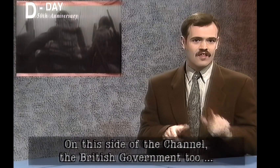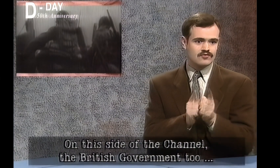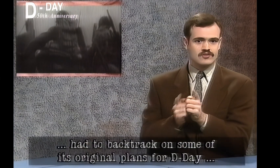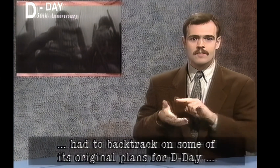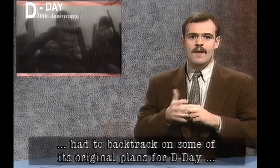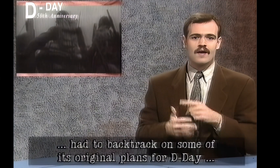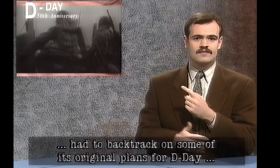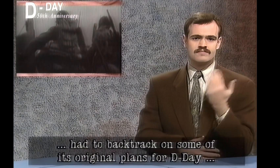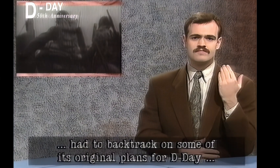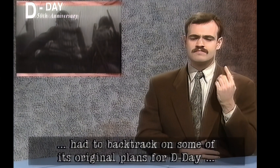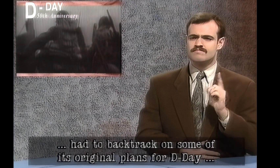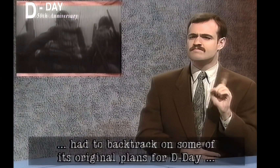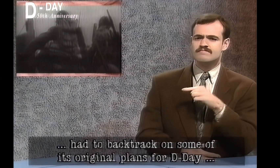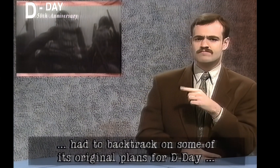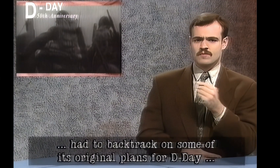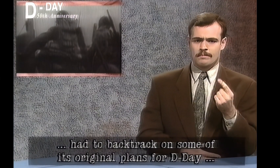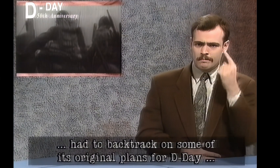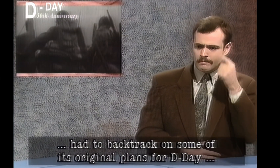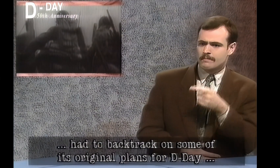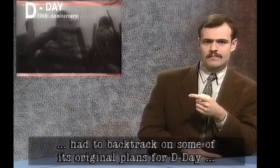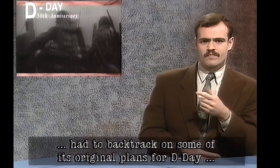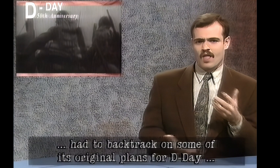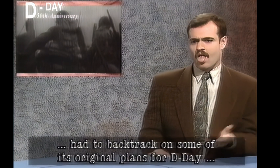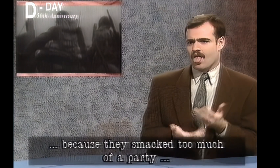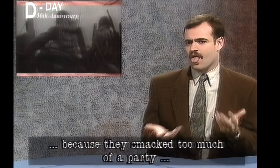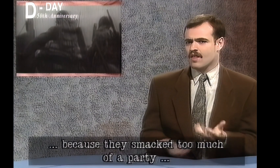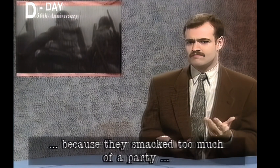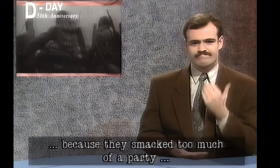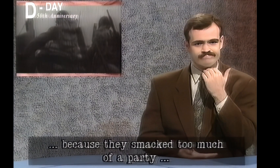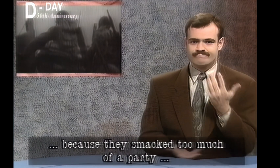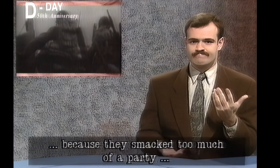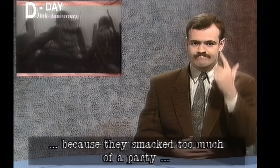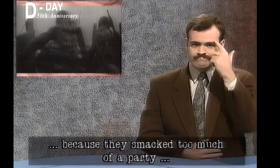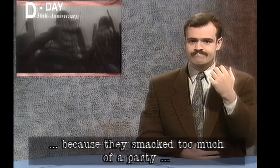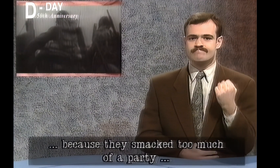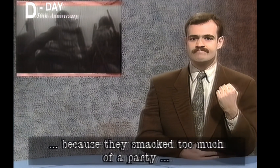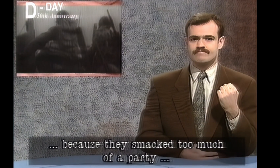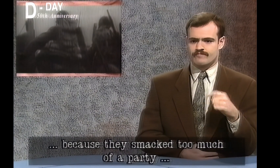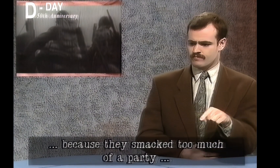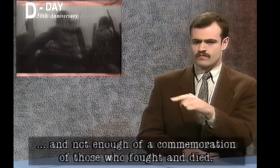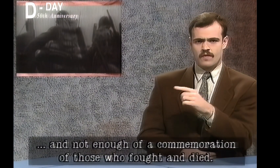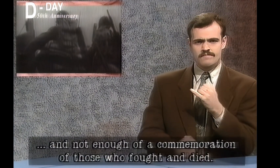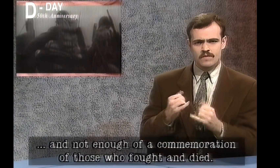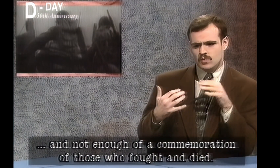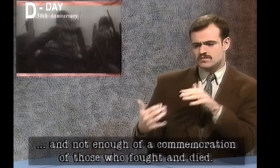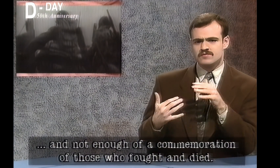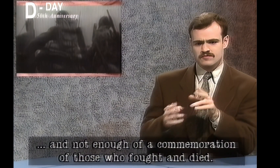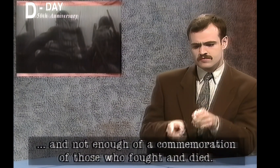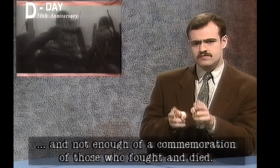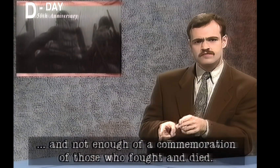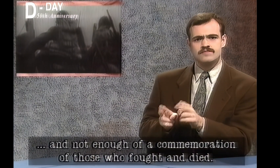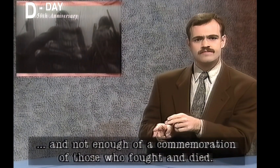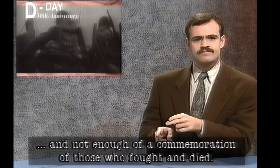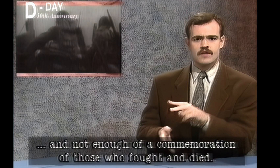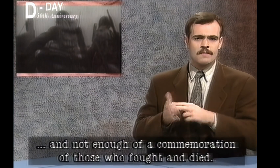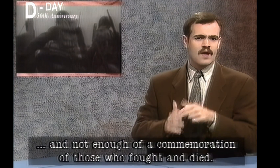government too had to backtrack on some of its original plans for D-Day, because they smack too much of a party and not enough of a